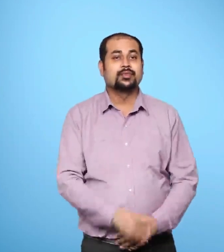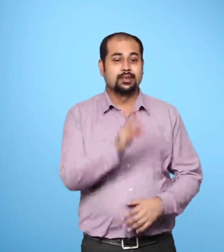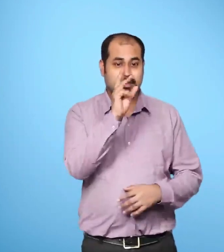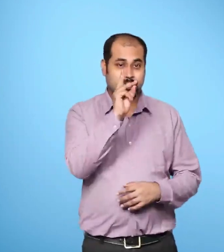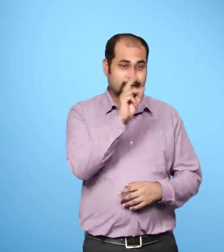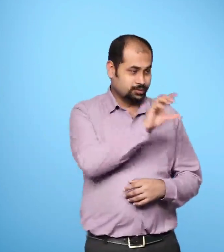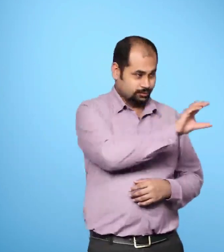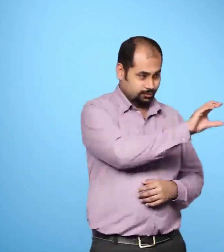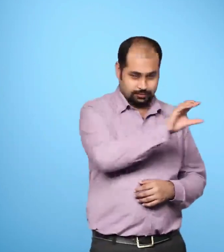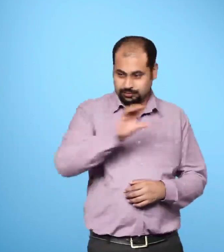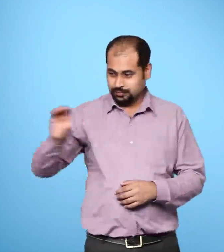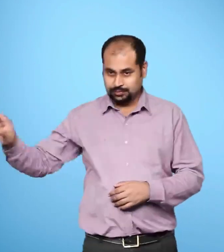Row 3.